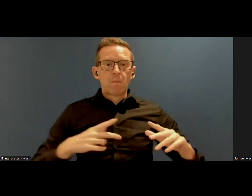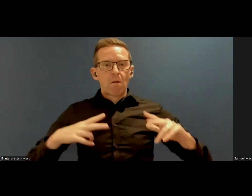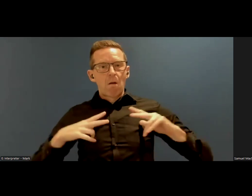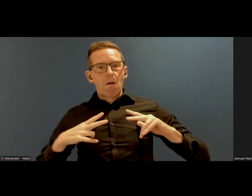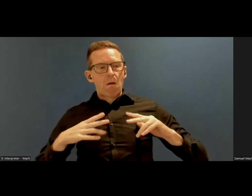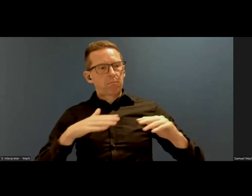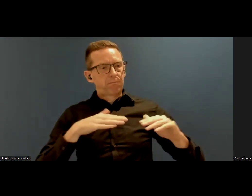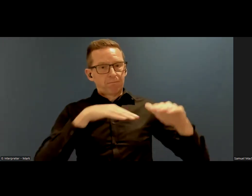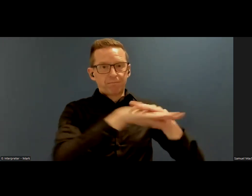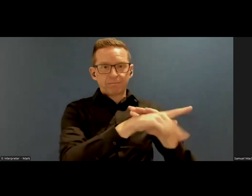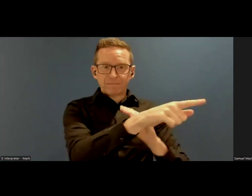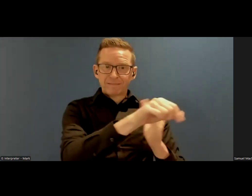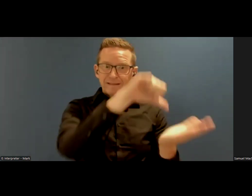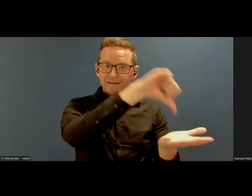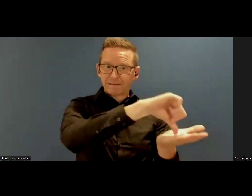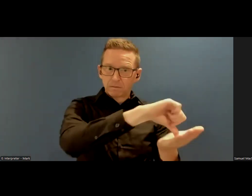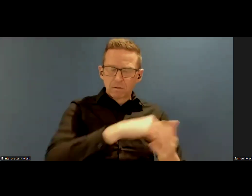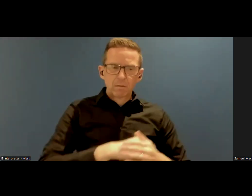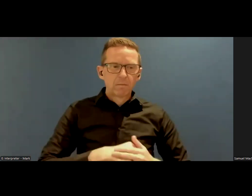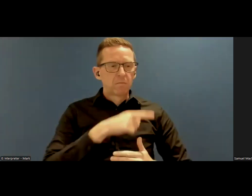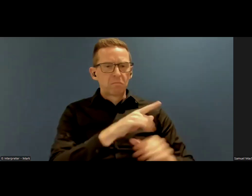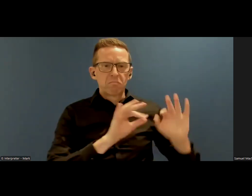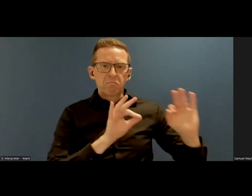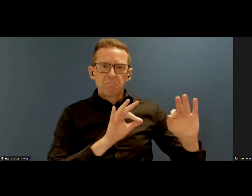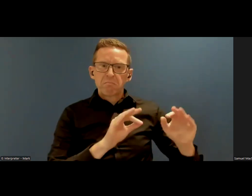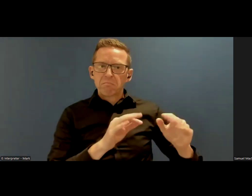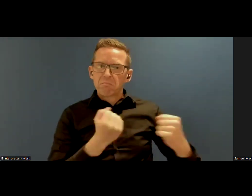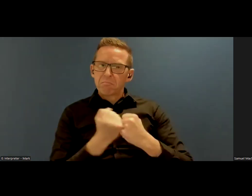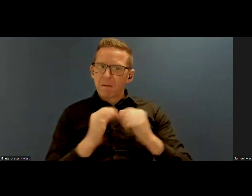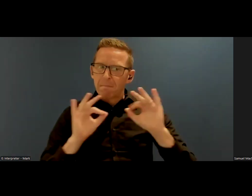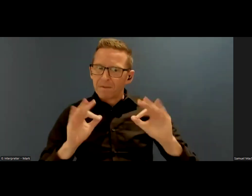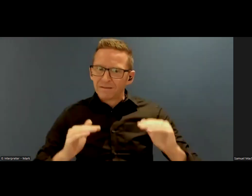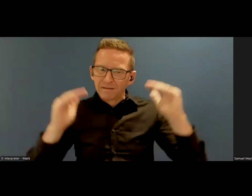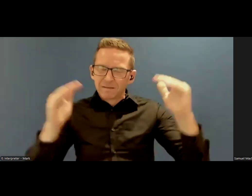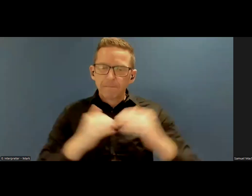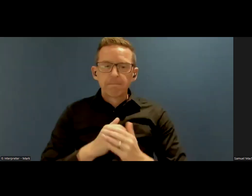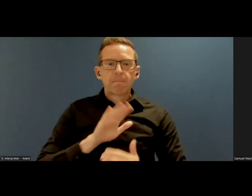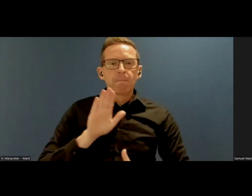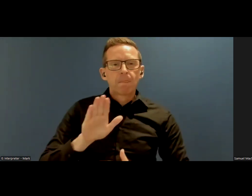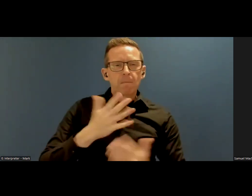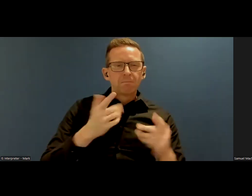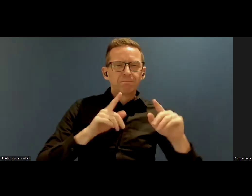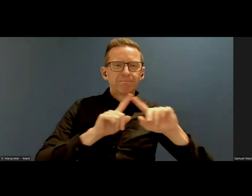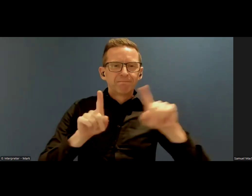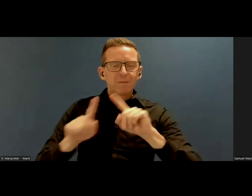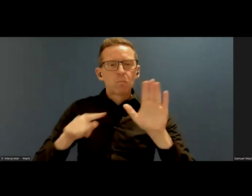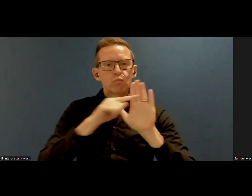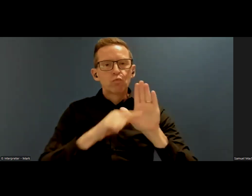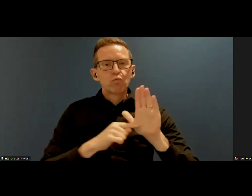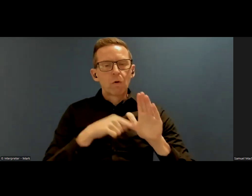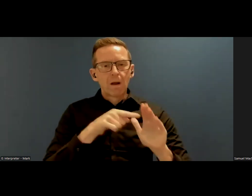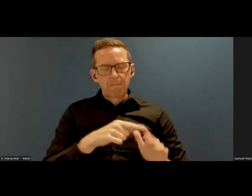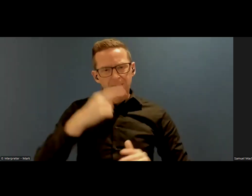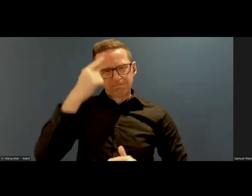centers and having social welfare programs within the community to cater for the basic needs